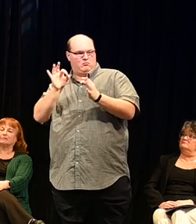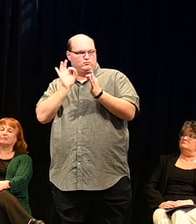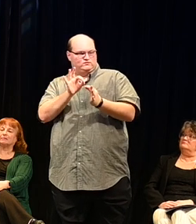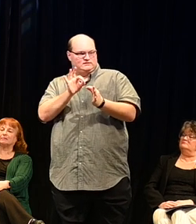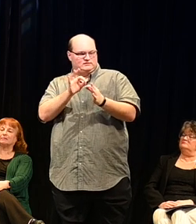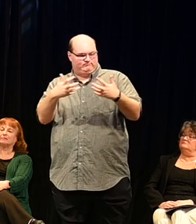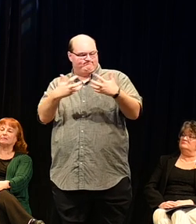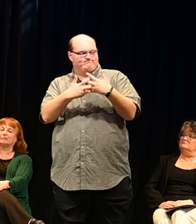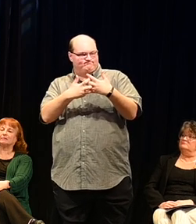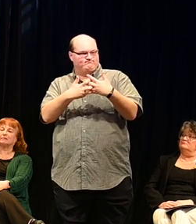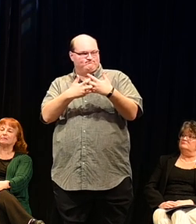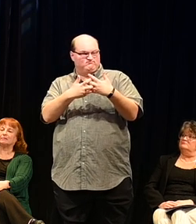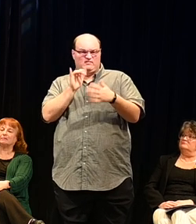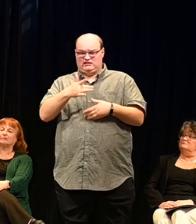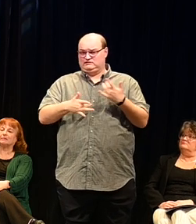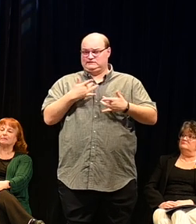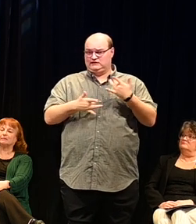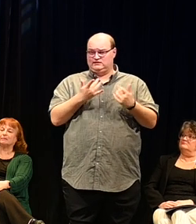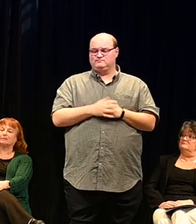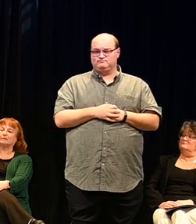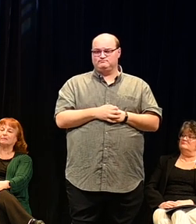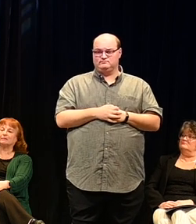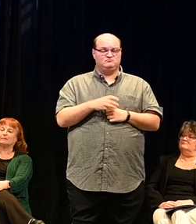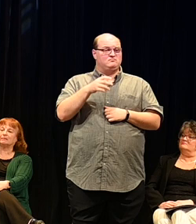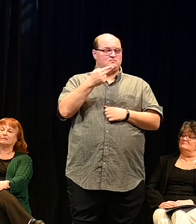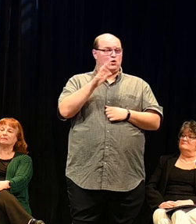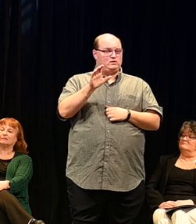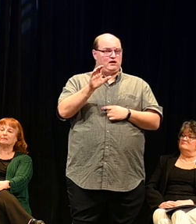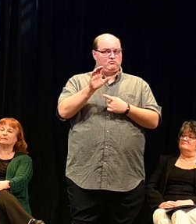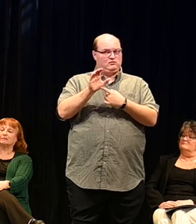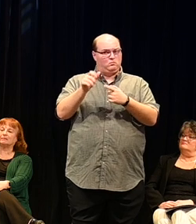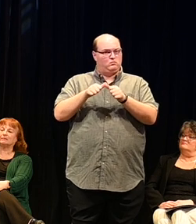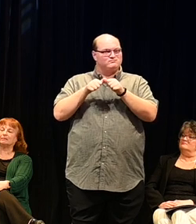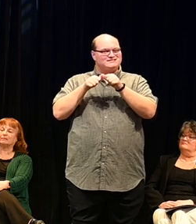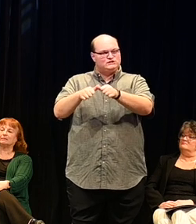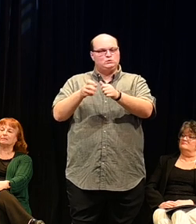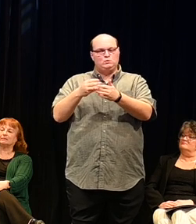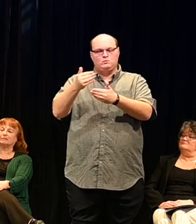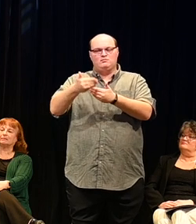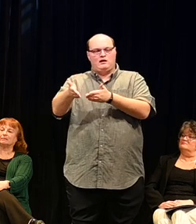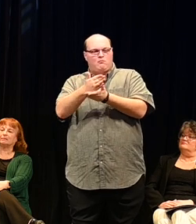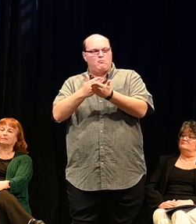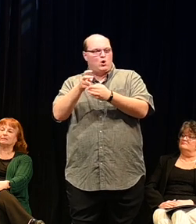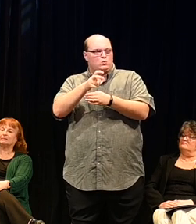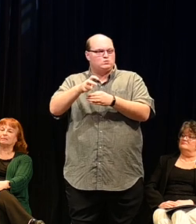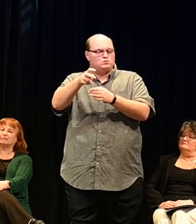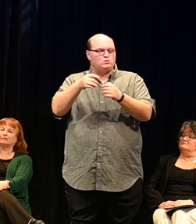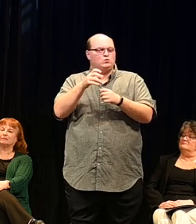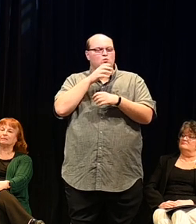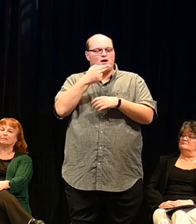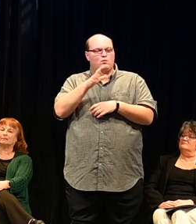very exciting. We are thrilled that Howard County will continue the next phase of this journey through the